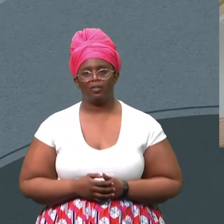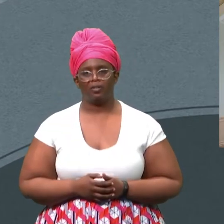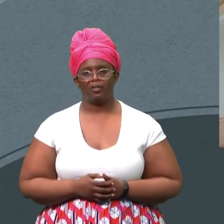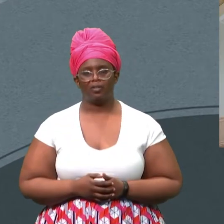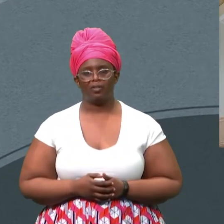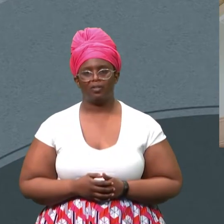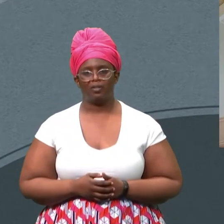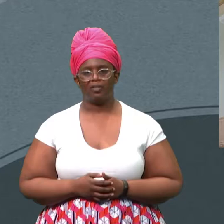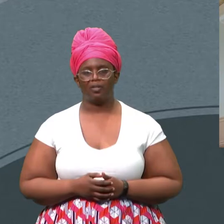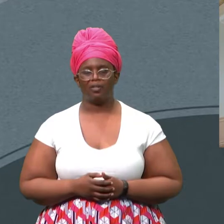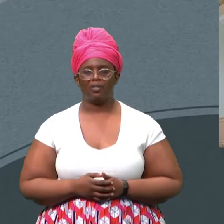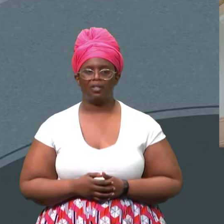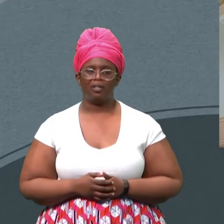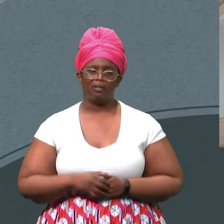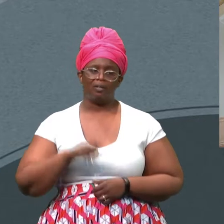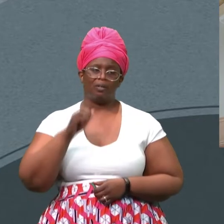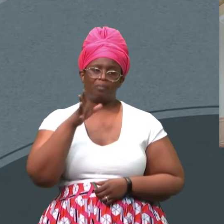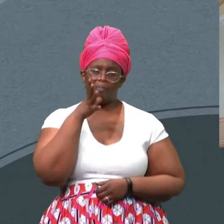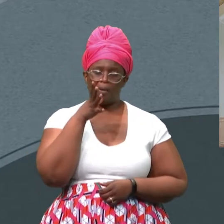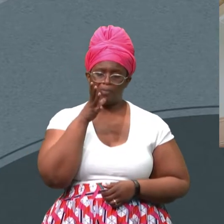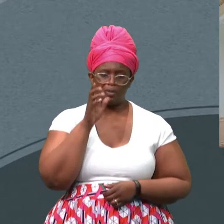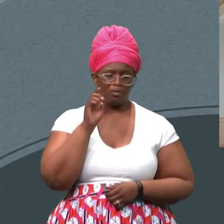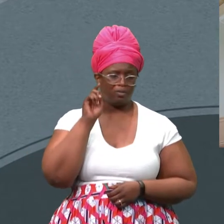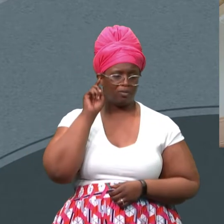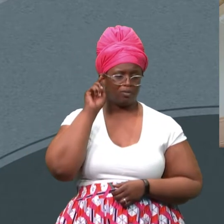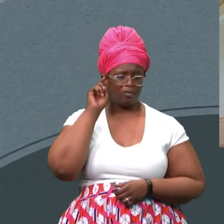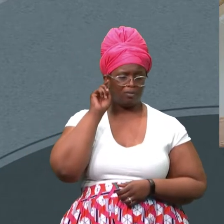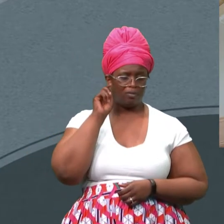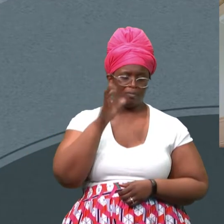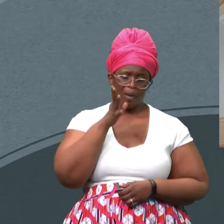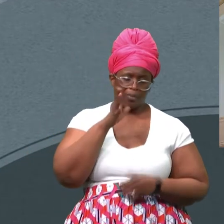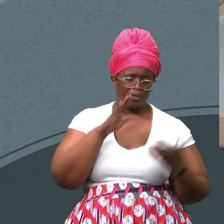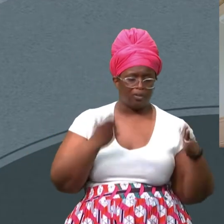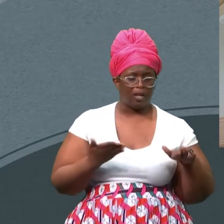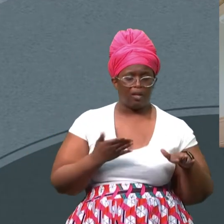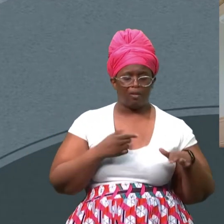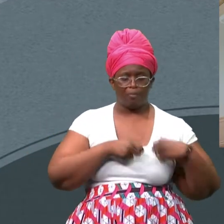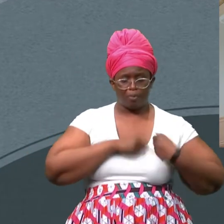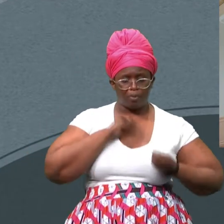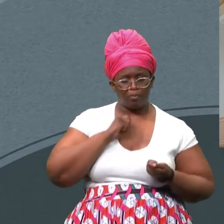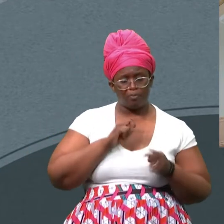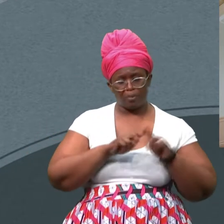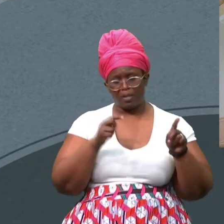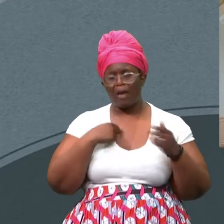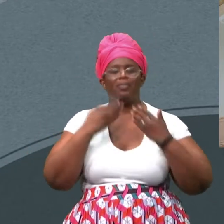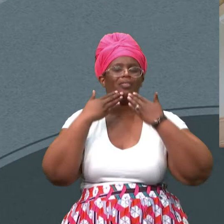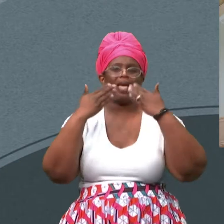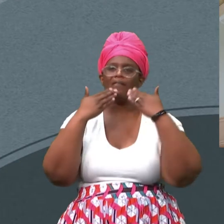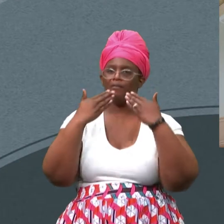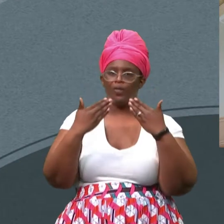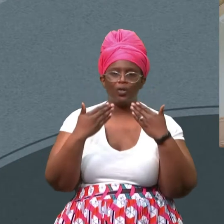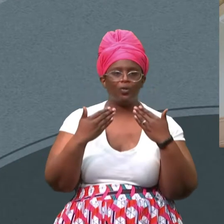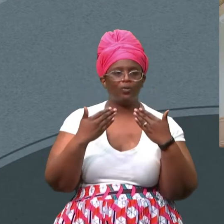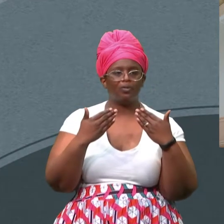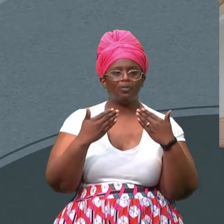I'm heartbroken because, Mama, you're not with me. But I'm so grateful that I had